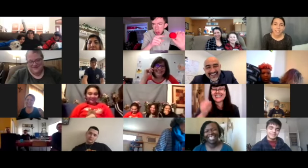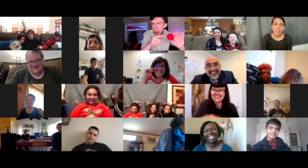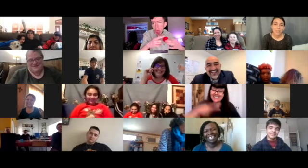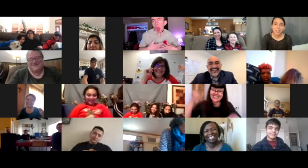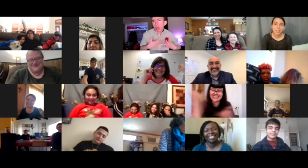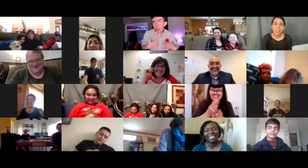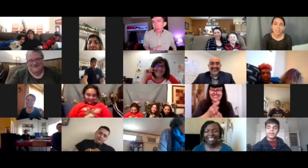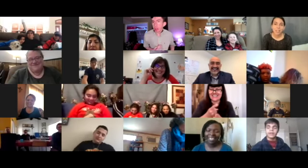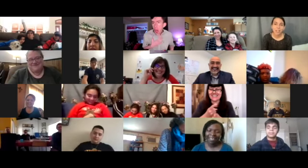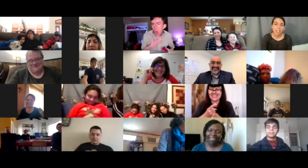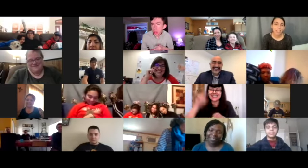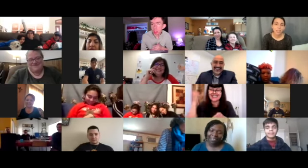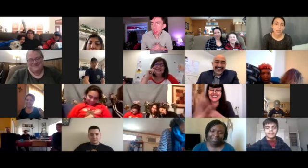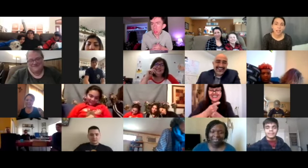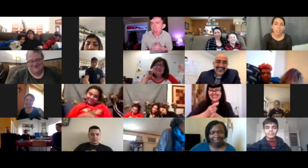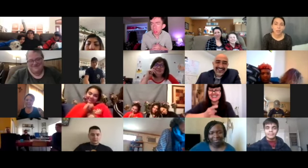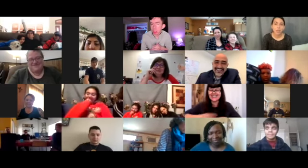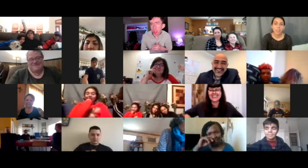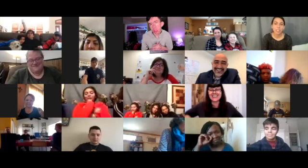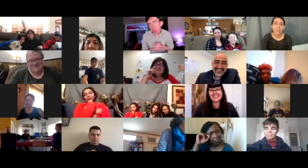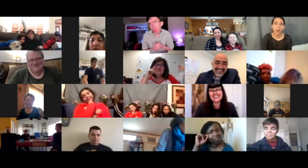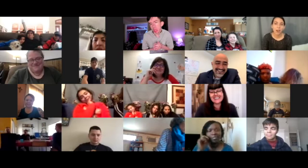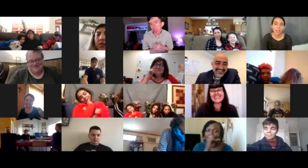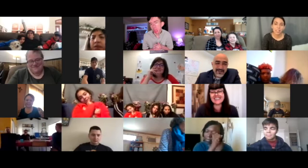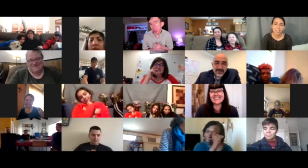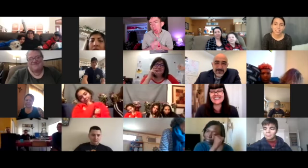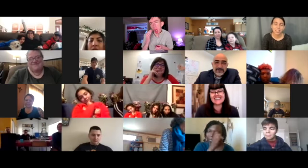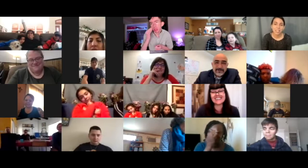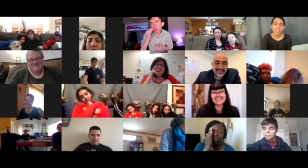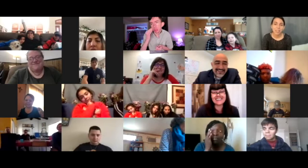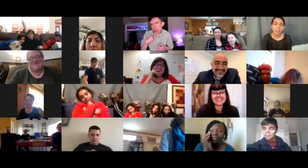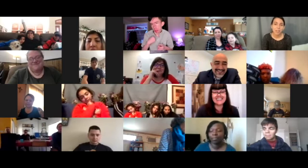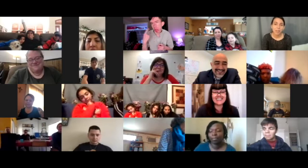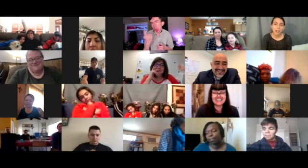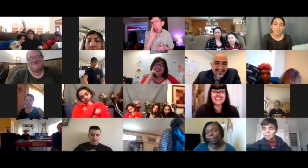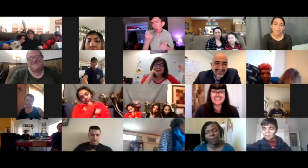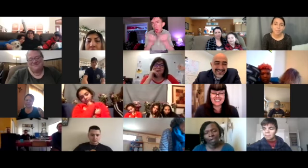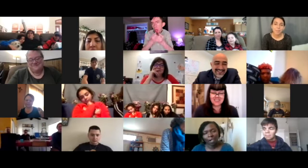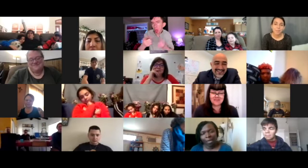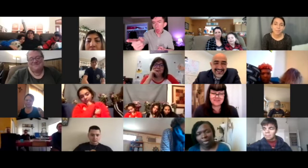And, you know, it's good for you guys to know that, you know, it represents the heart. And,